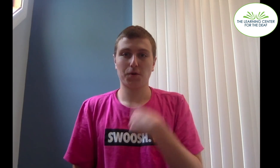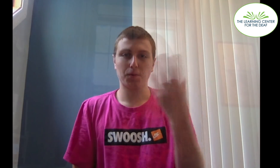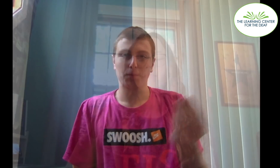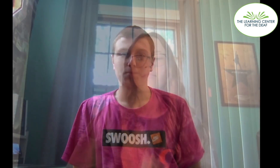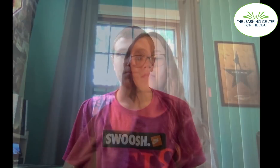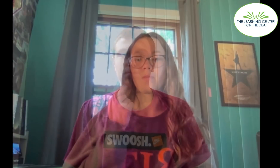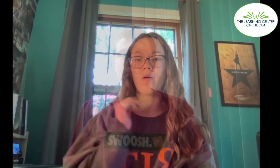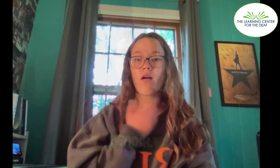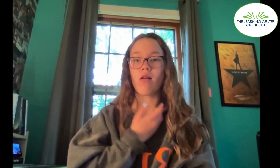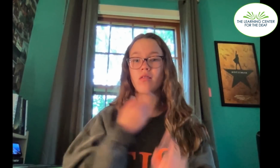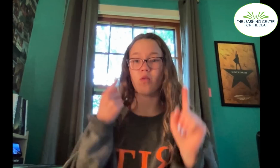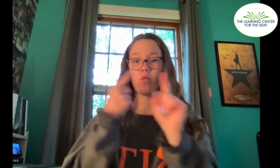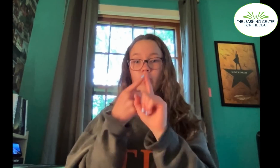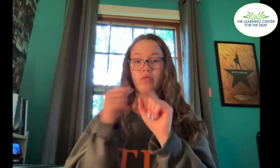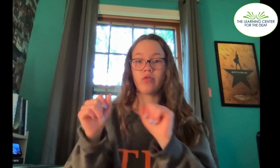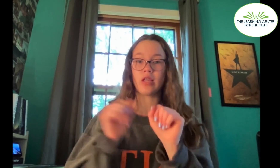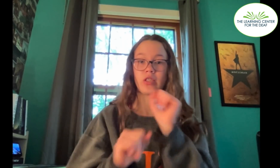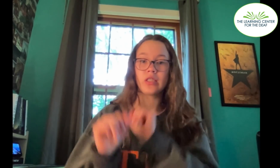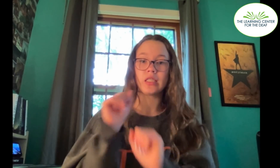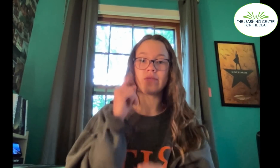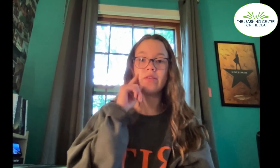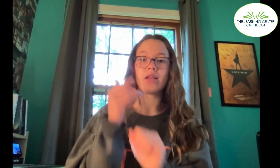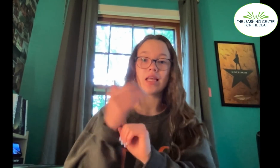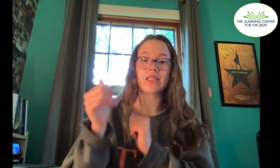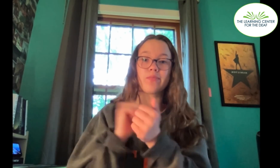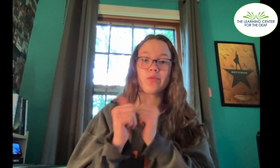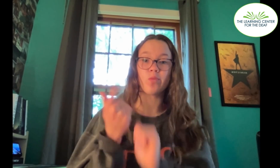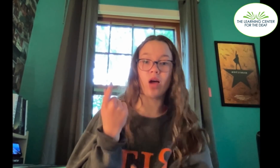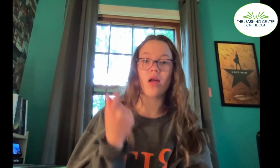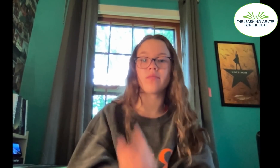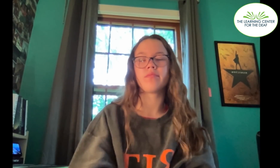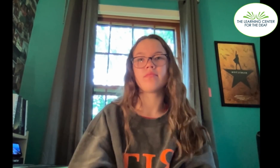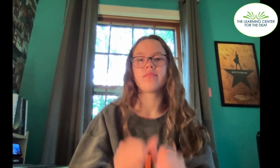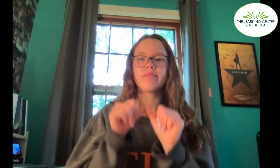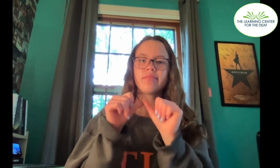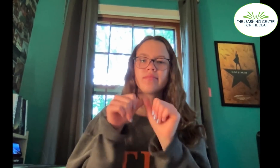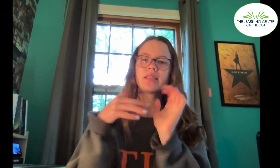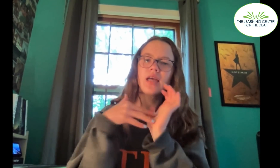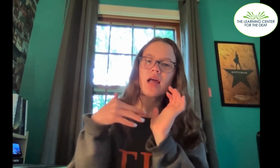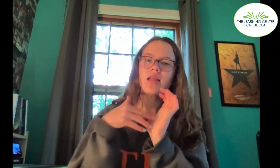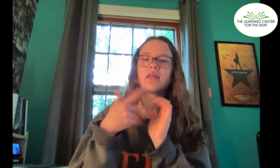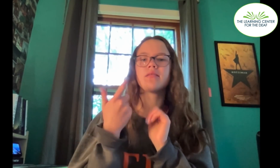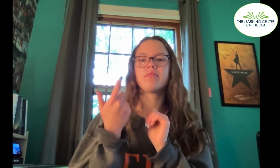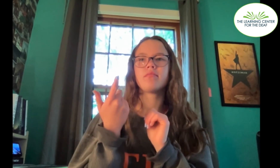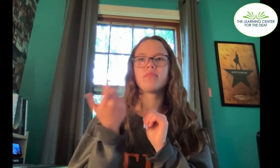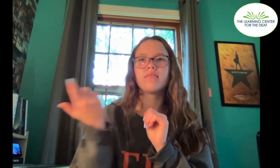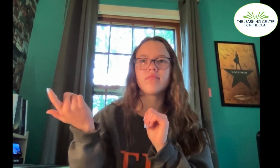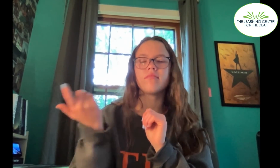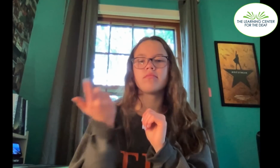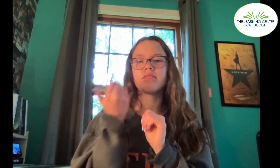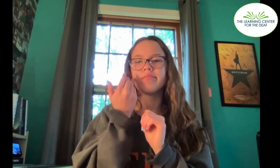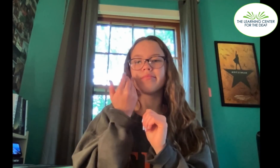go. Our strategy for next year is to keep studying and keep ourselves motivated.